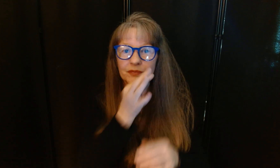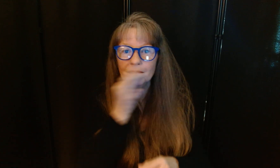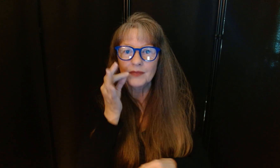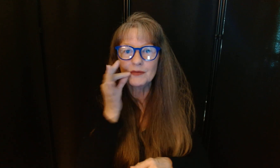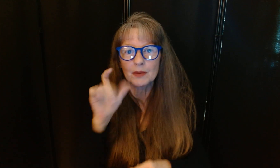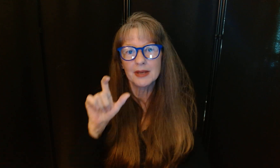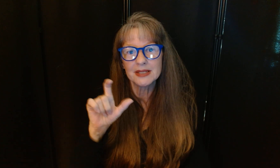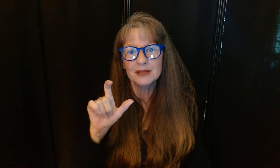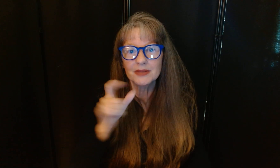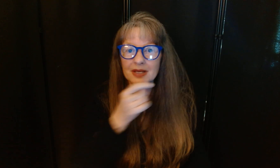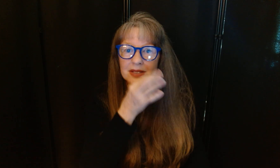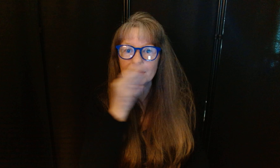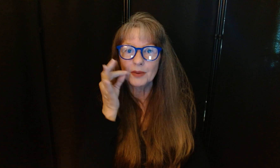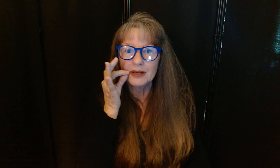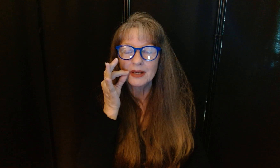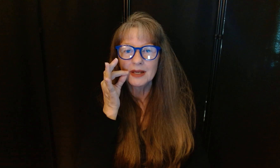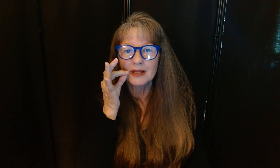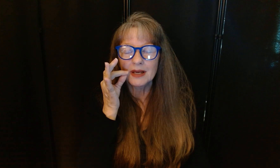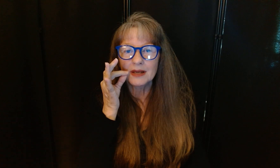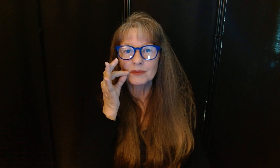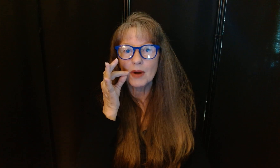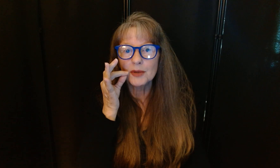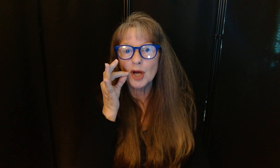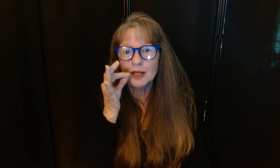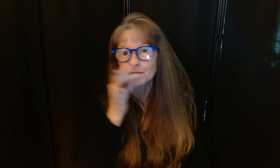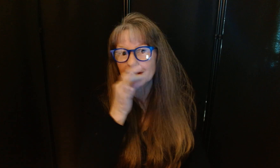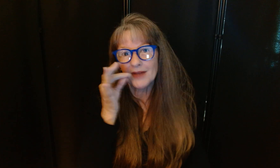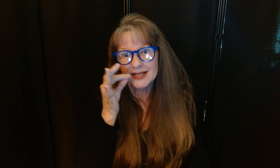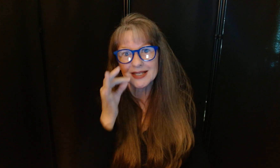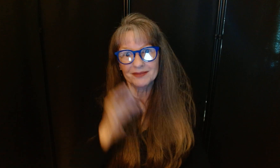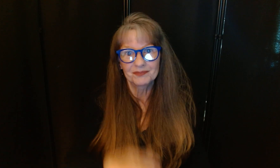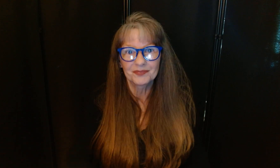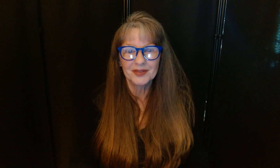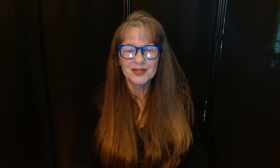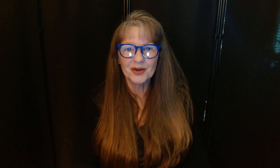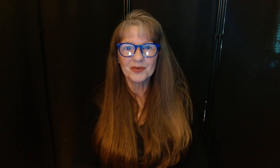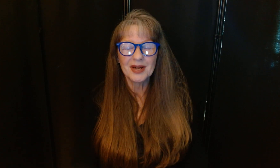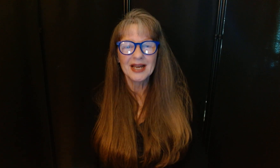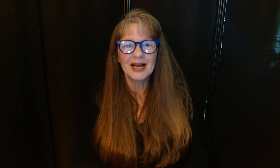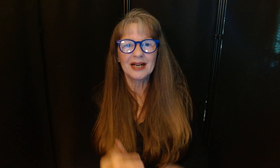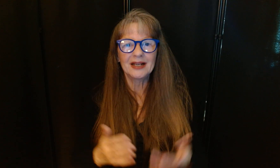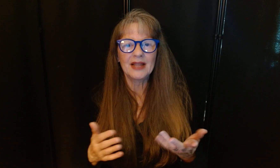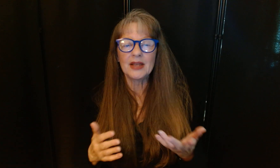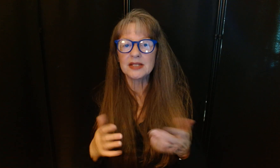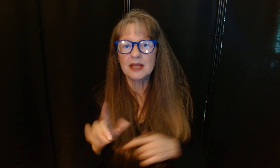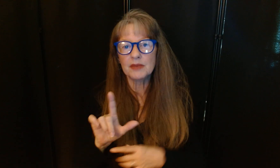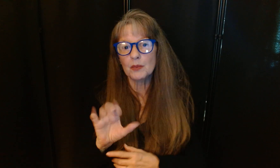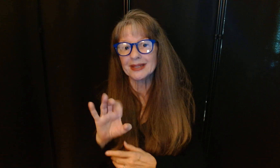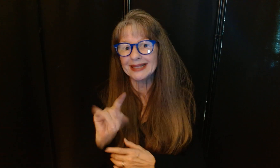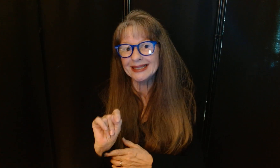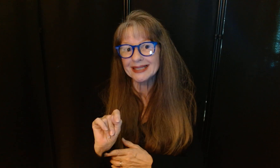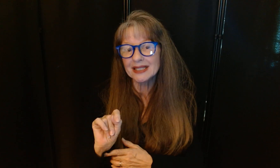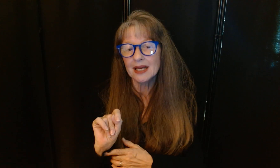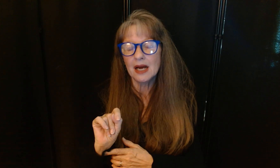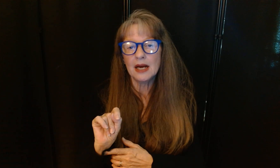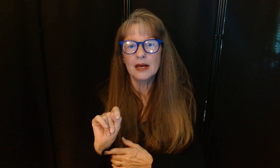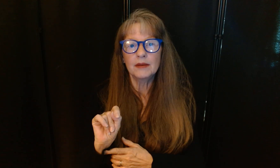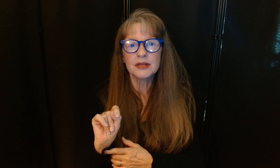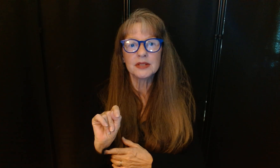if they're Muslim, did they celebrate Ramadan with the fasting? So, and that's the same thing with Lent. It's the same thing